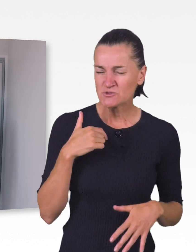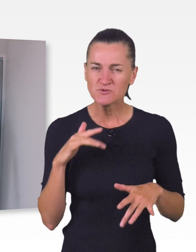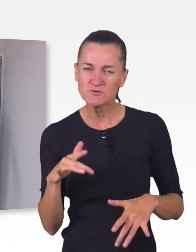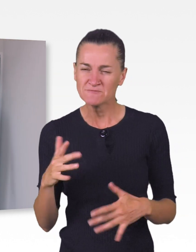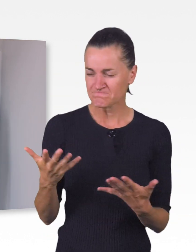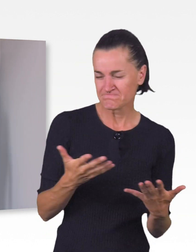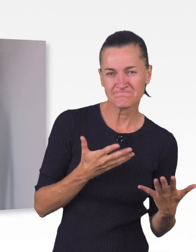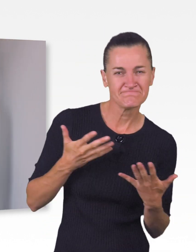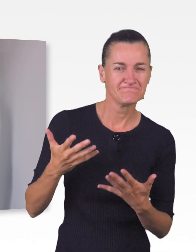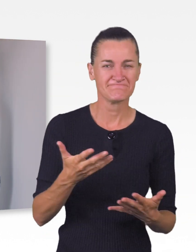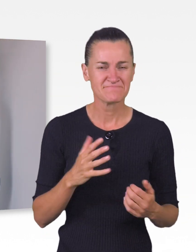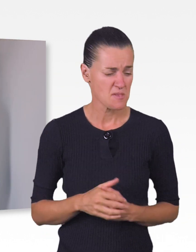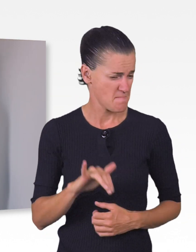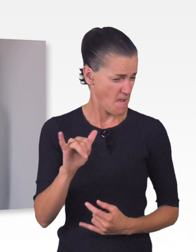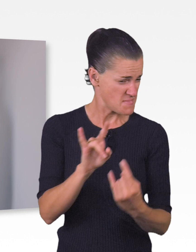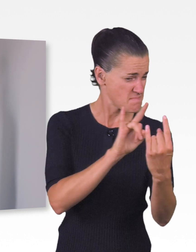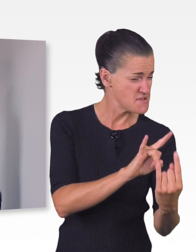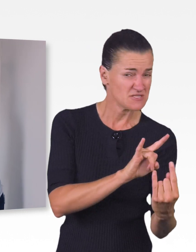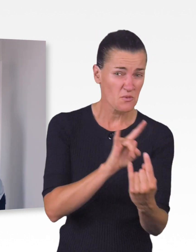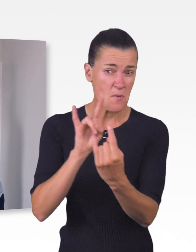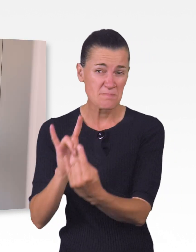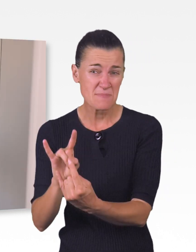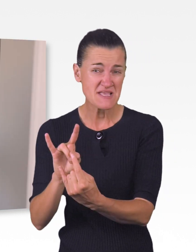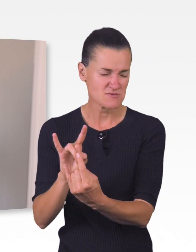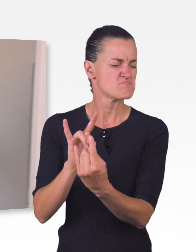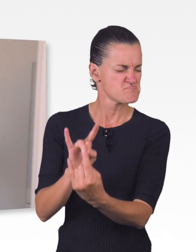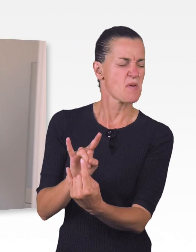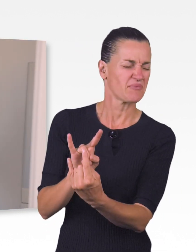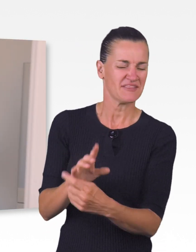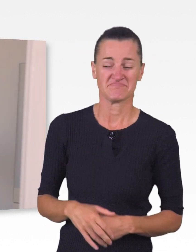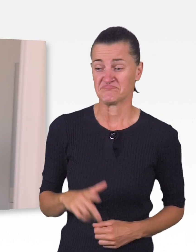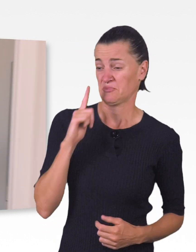know. There or there, probably here. Probably there.